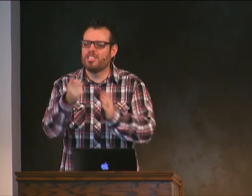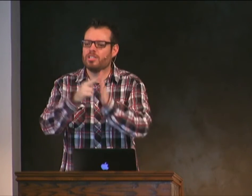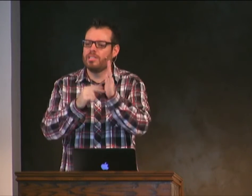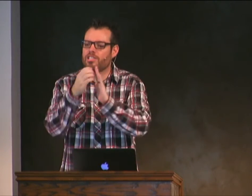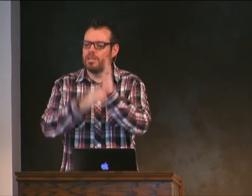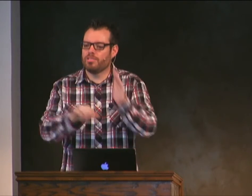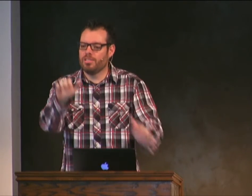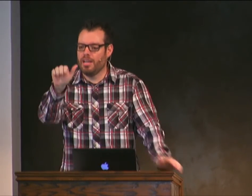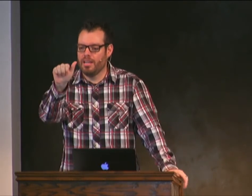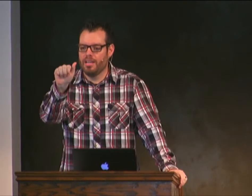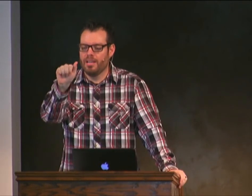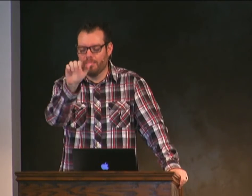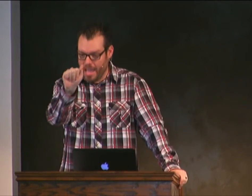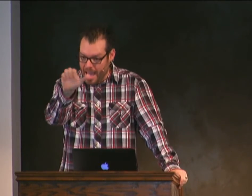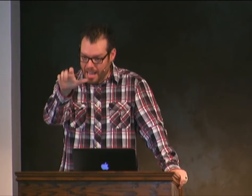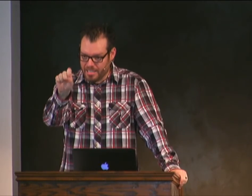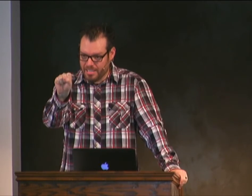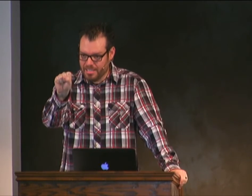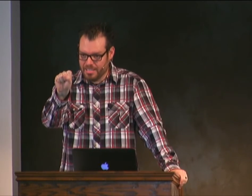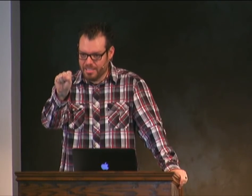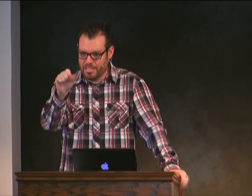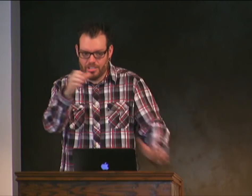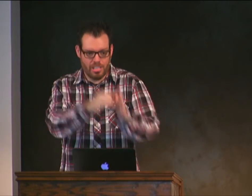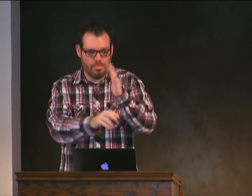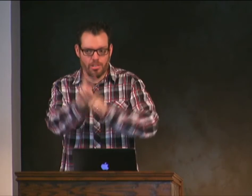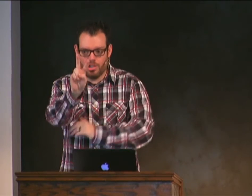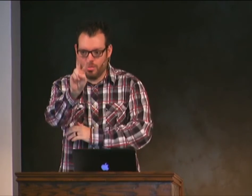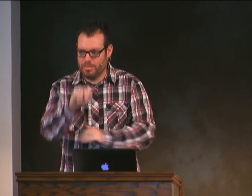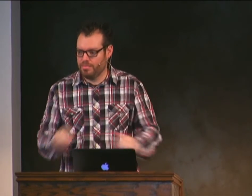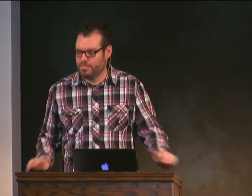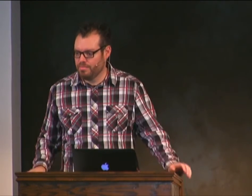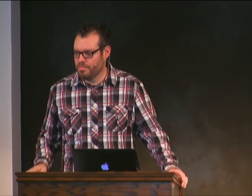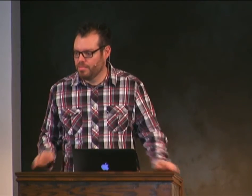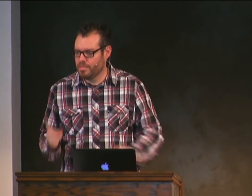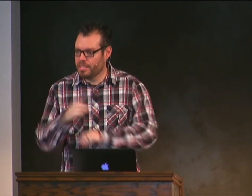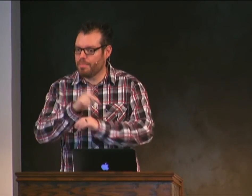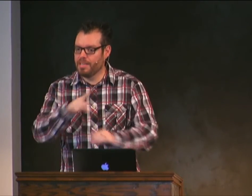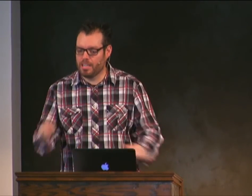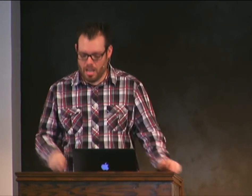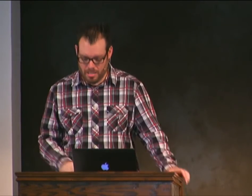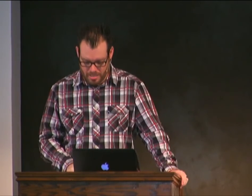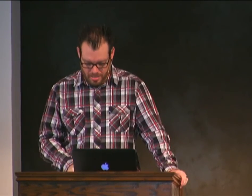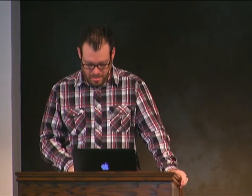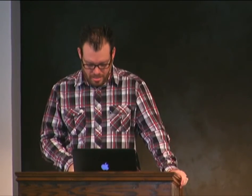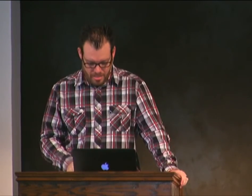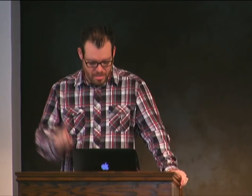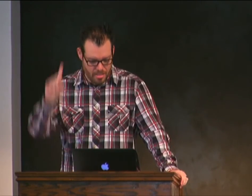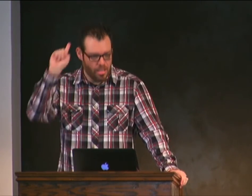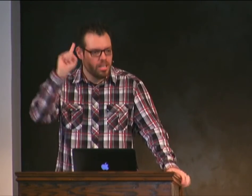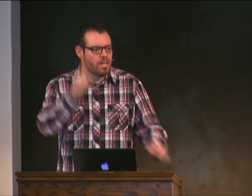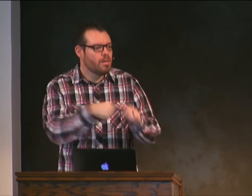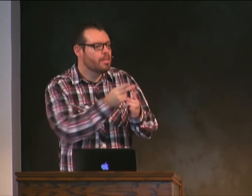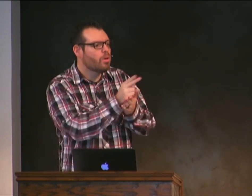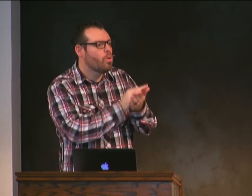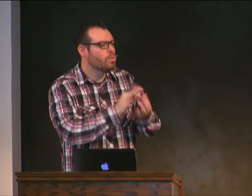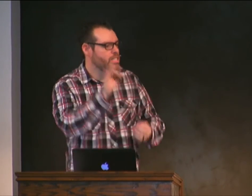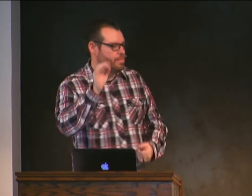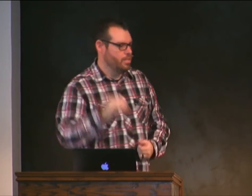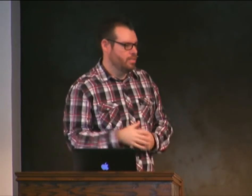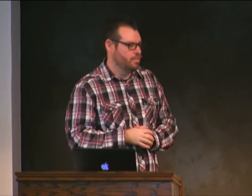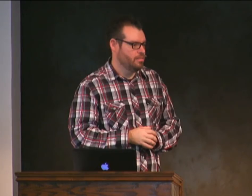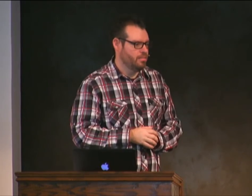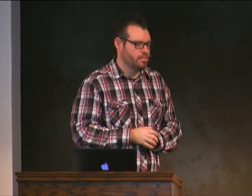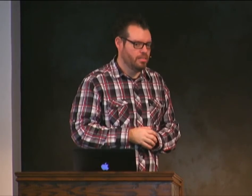I encourage you to read chapter Acts, chapter 2, the day of Pentecost, about the